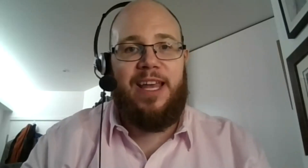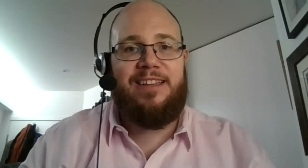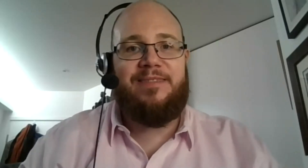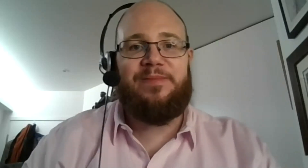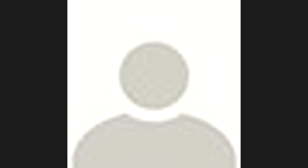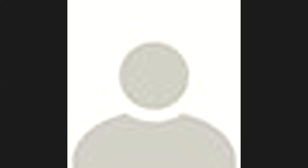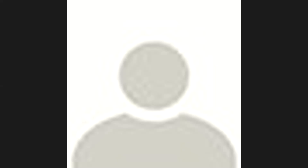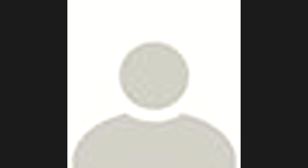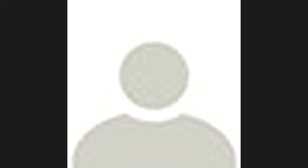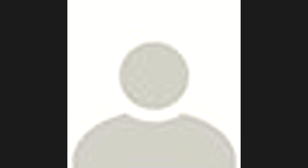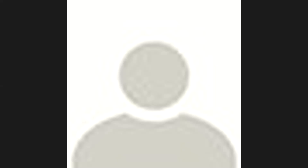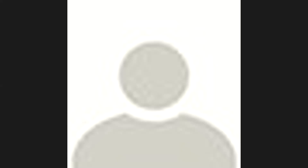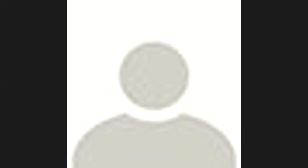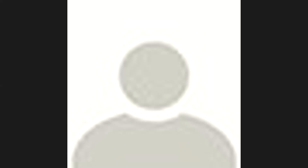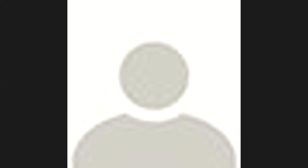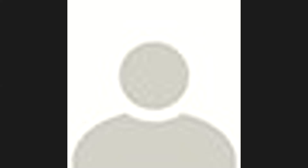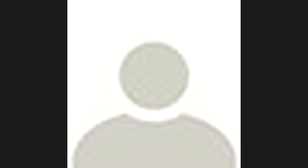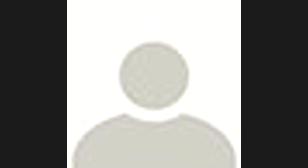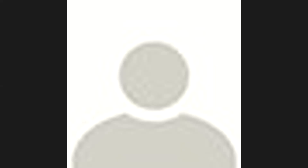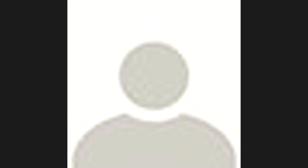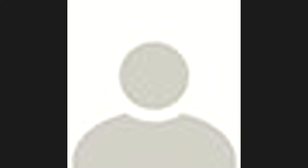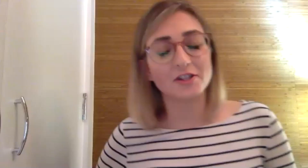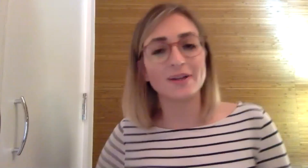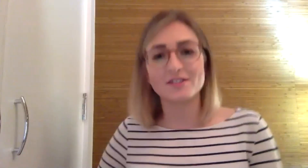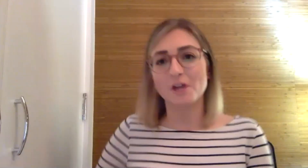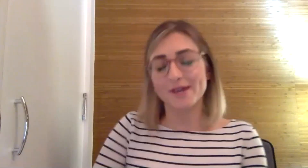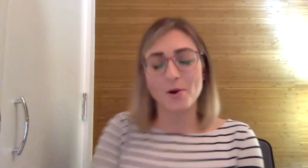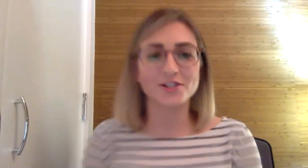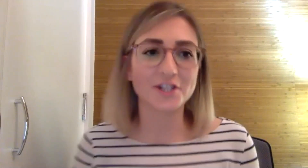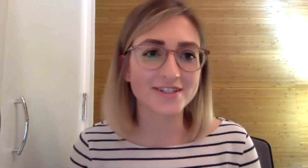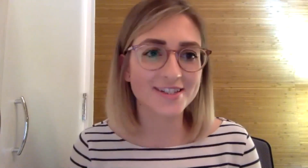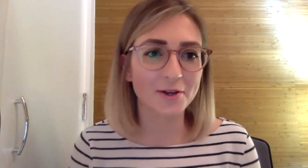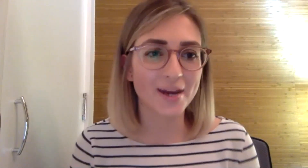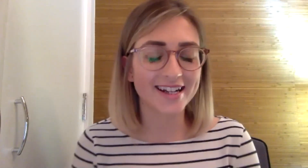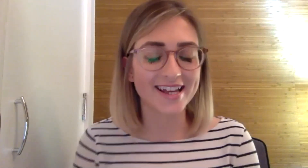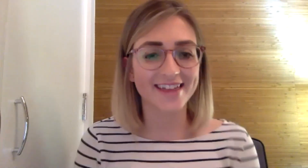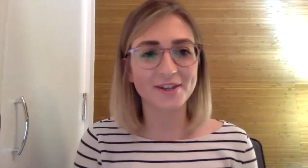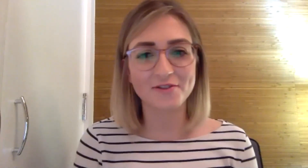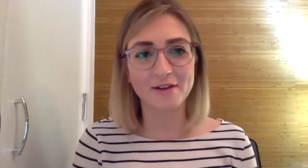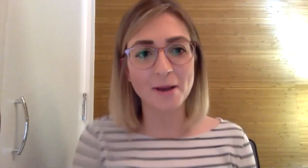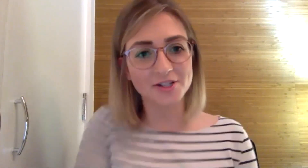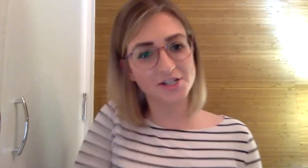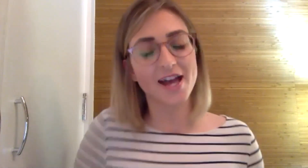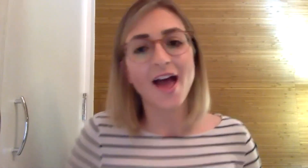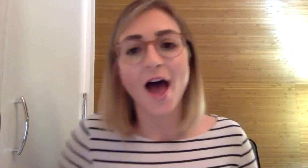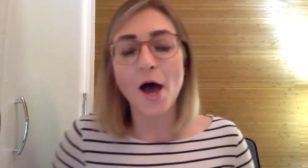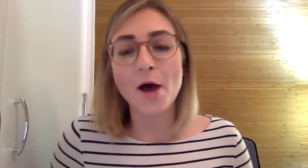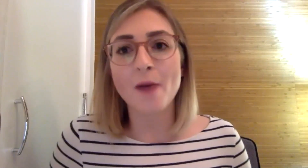weeks. So back to you, Holly May. Thank you. You answered so many questions so quickly. Thank you very much. I